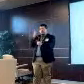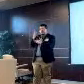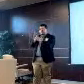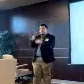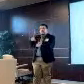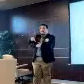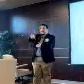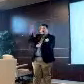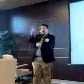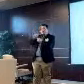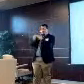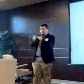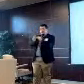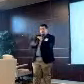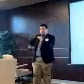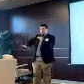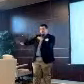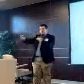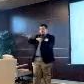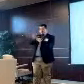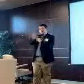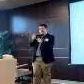high census numbers across facilities.